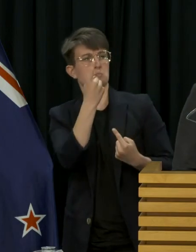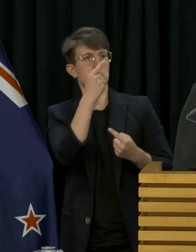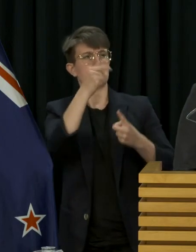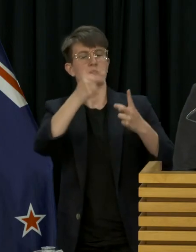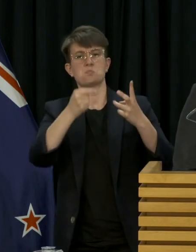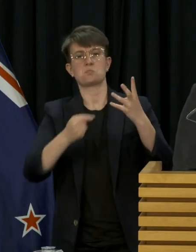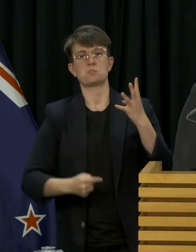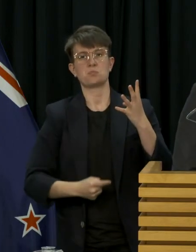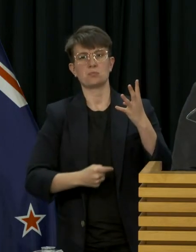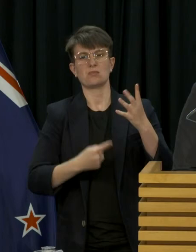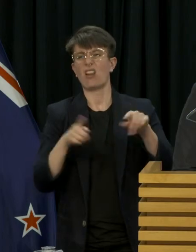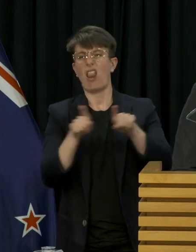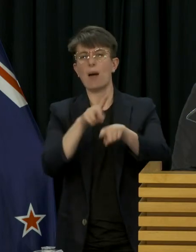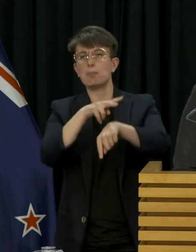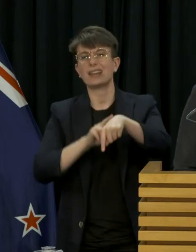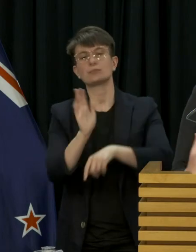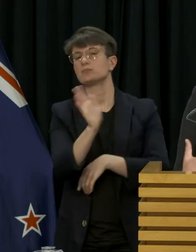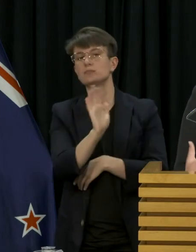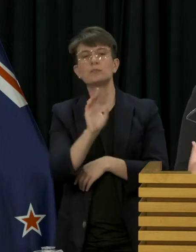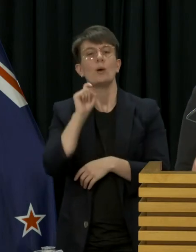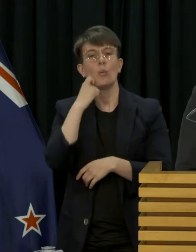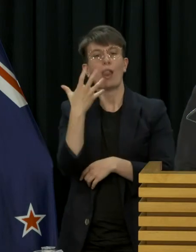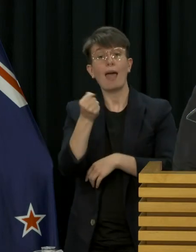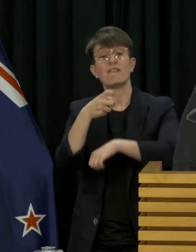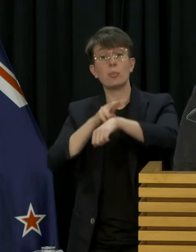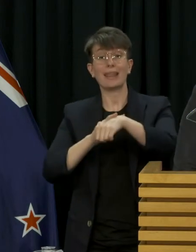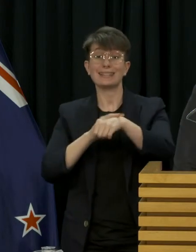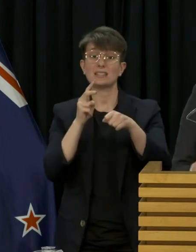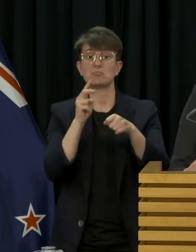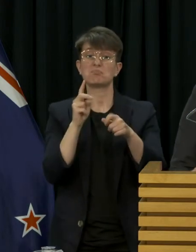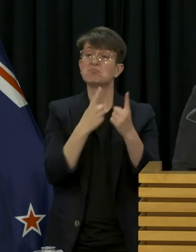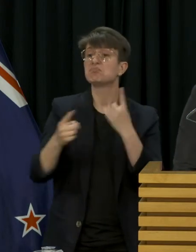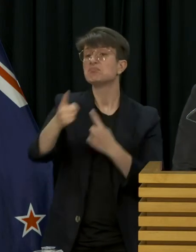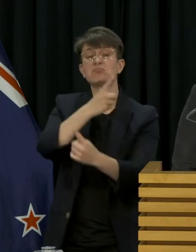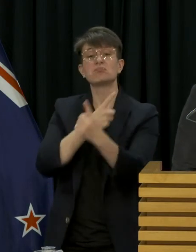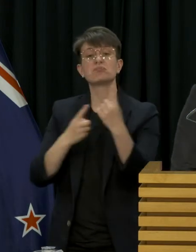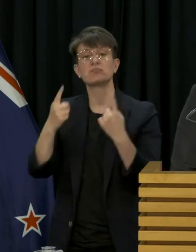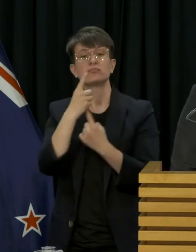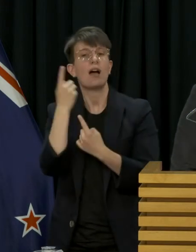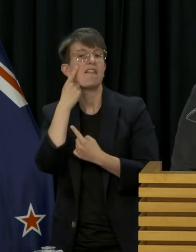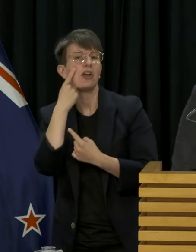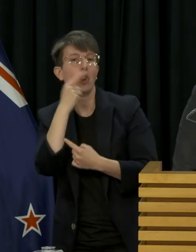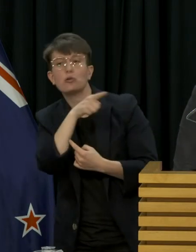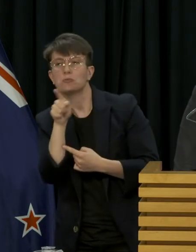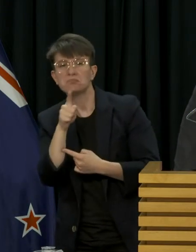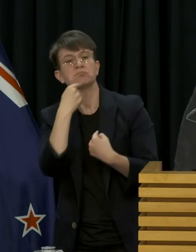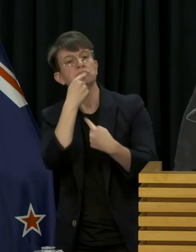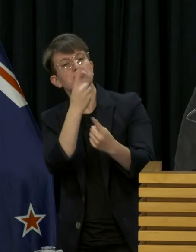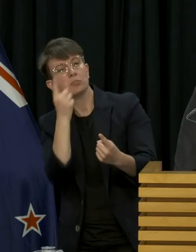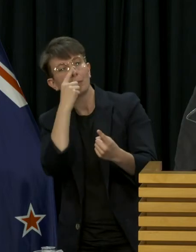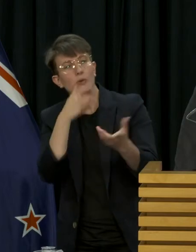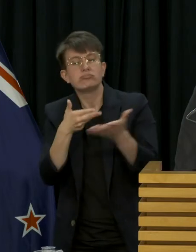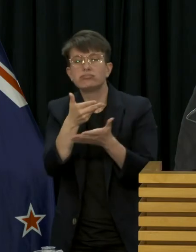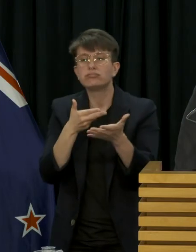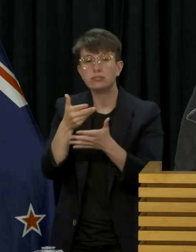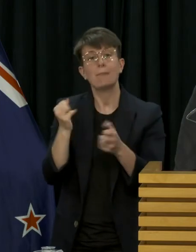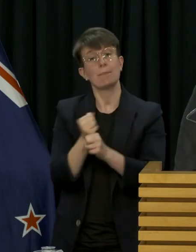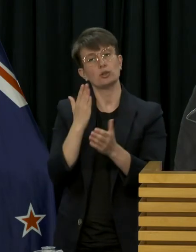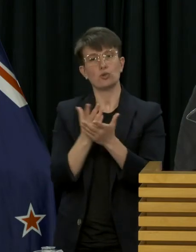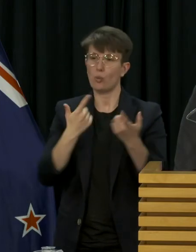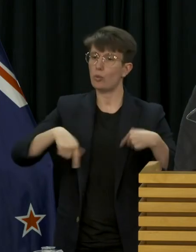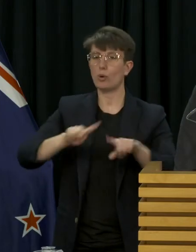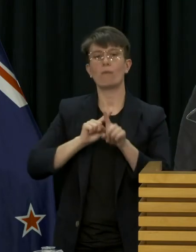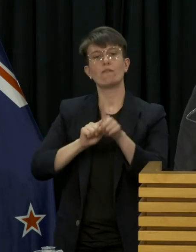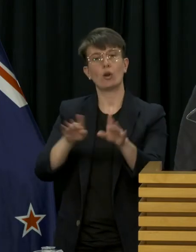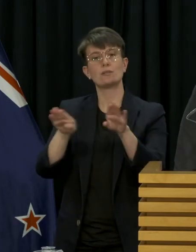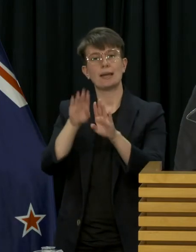have a role here to play in enforcing ourselves and making sure that we're all following the rules. What is your advice to bus drivers who have